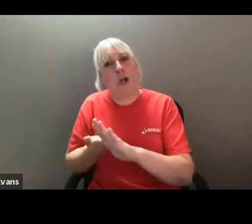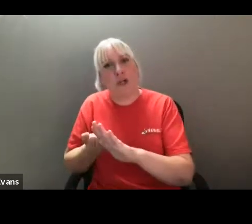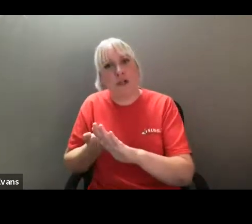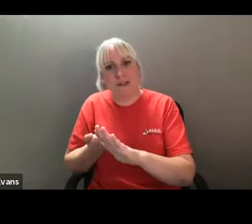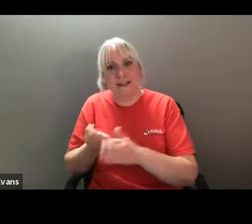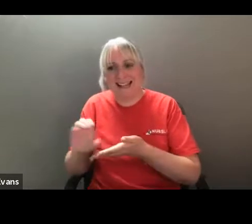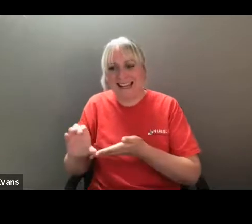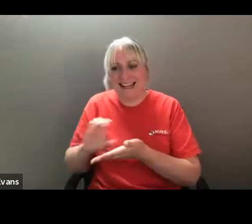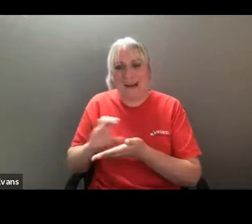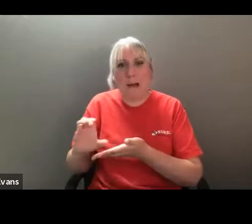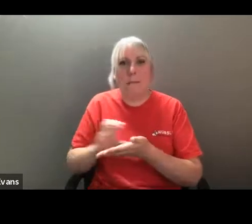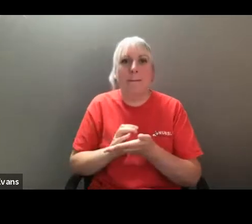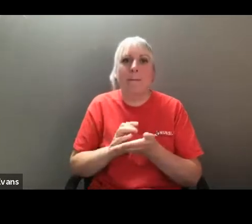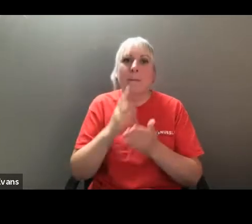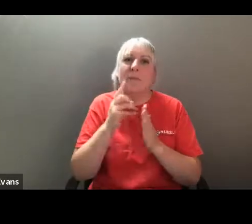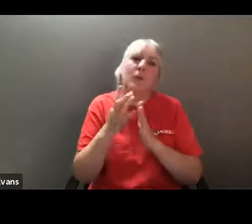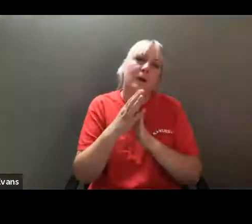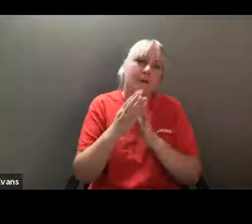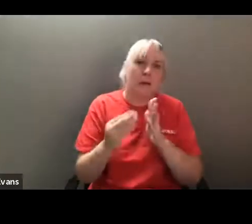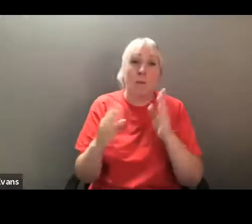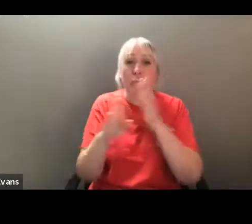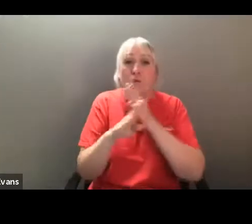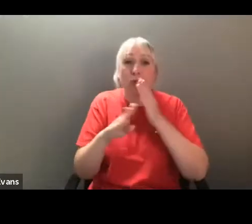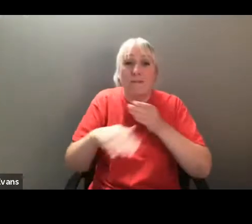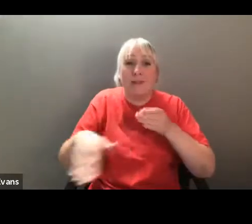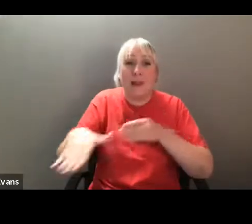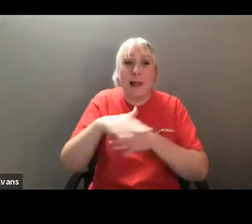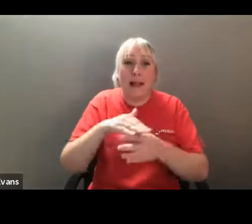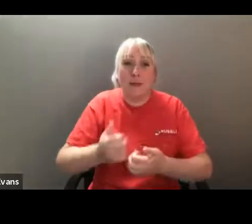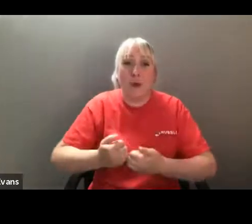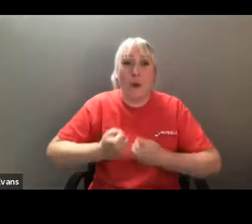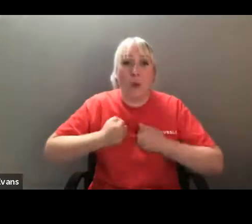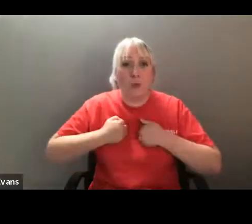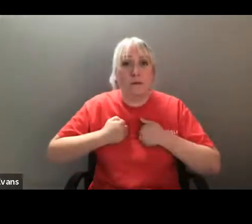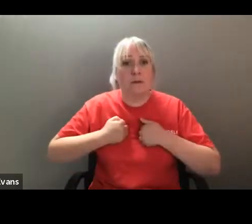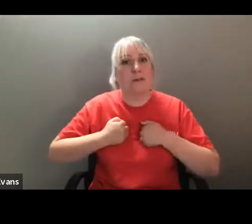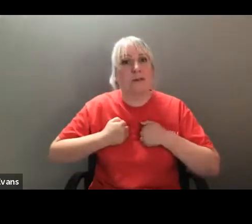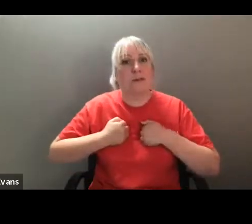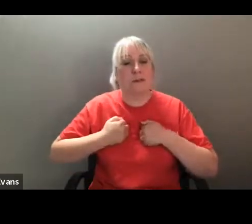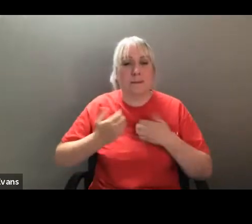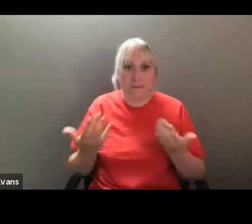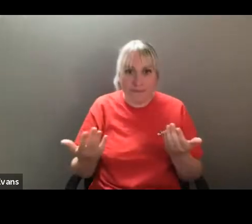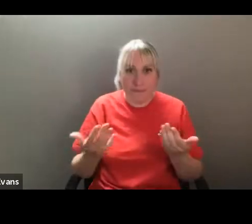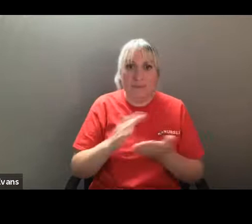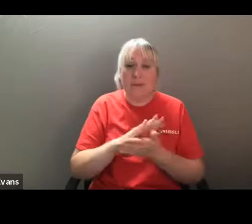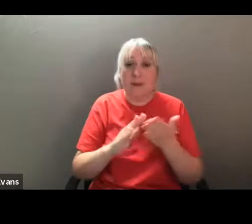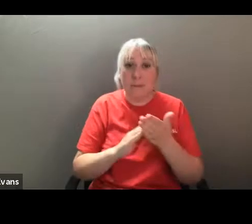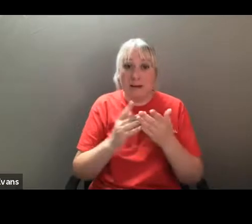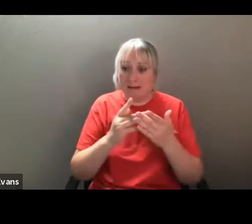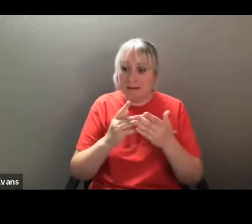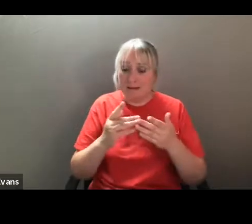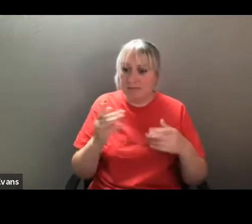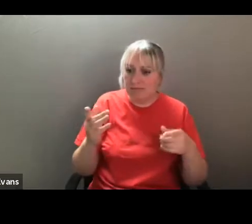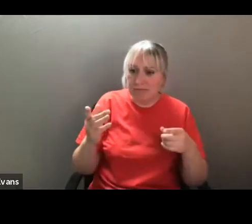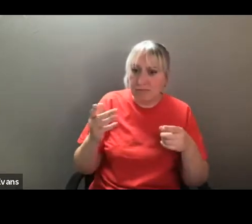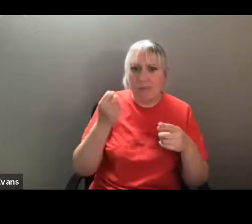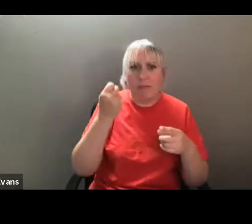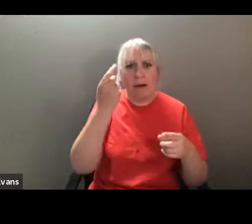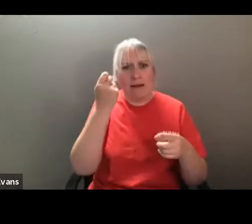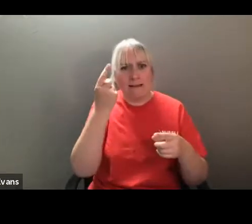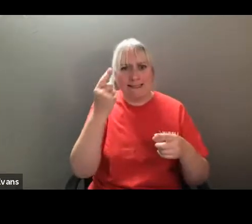from private land ownership. The idea, i.e. land value tax, the idea being